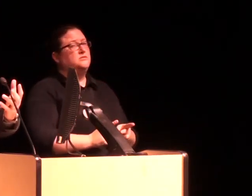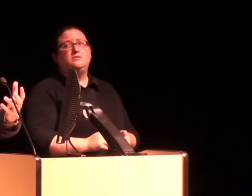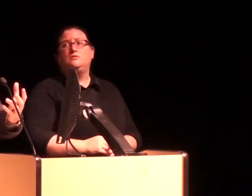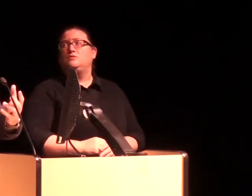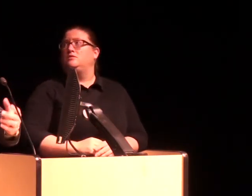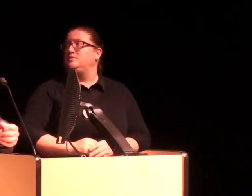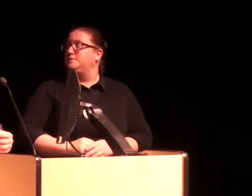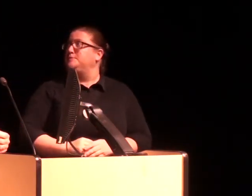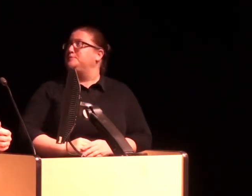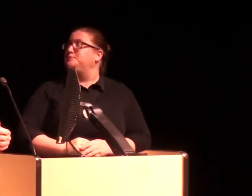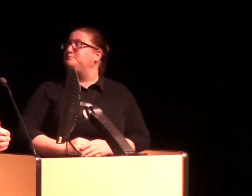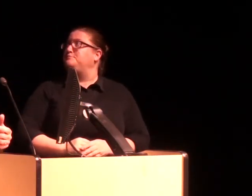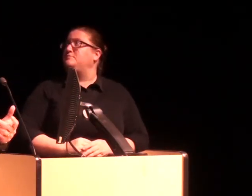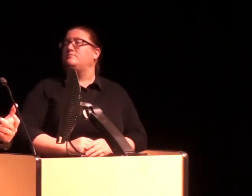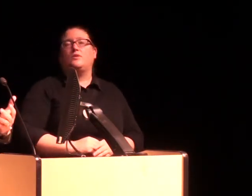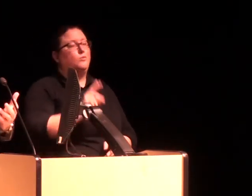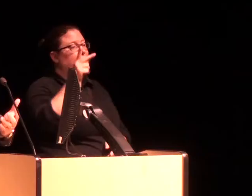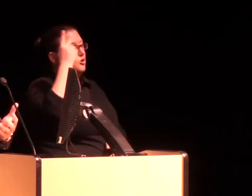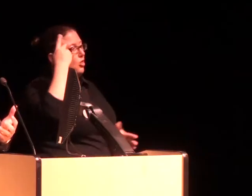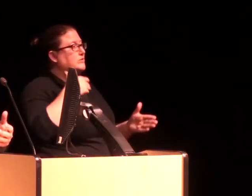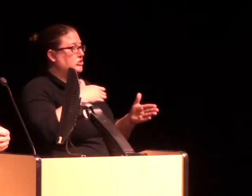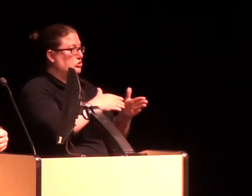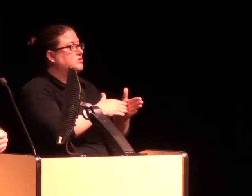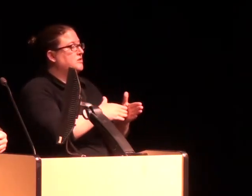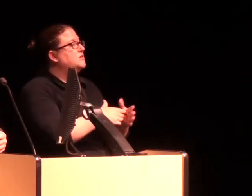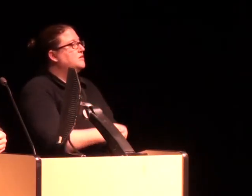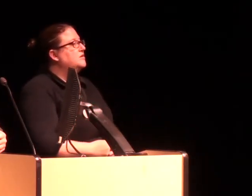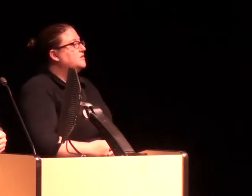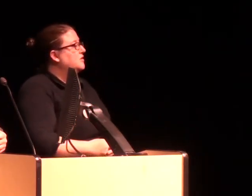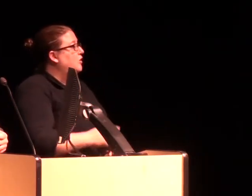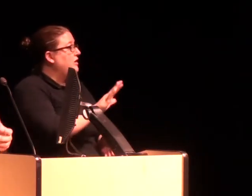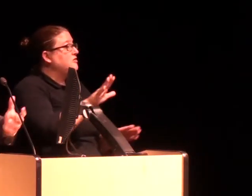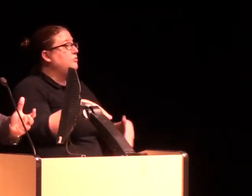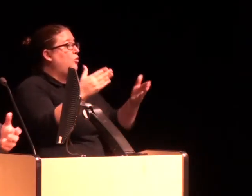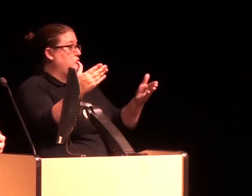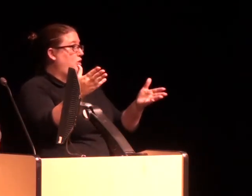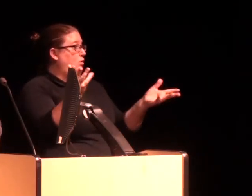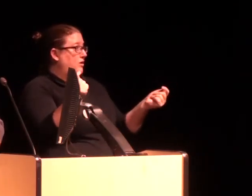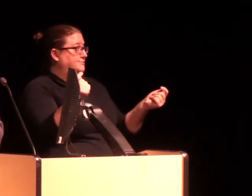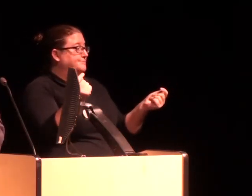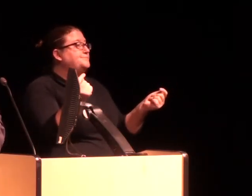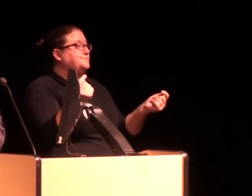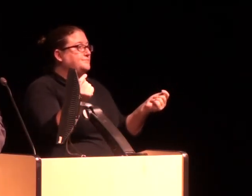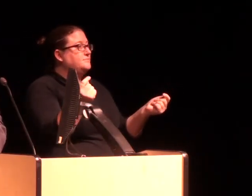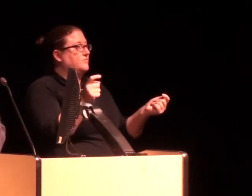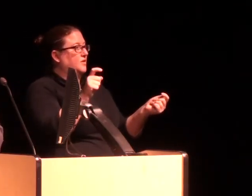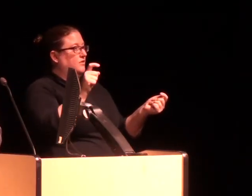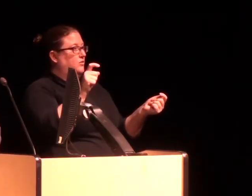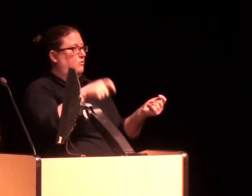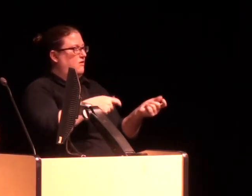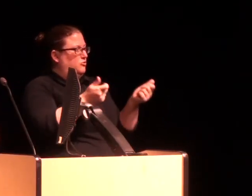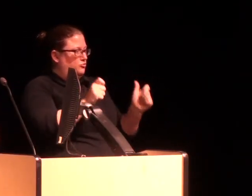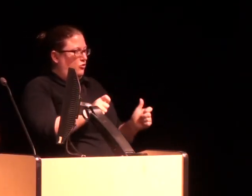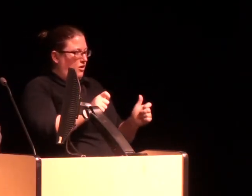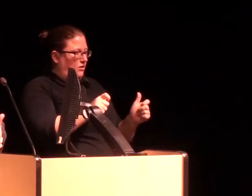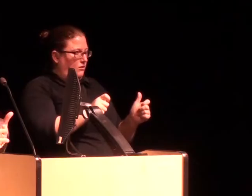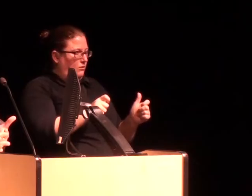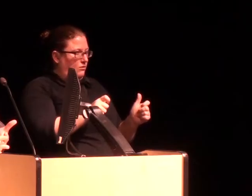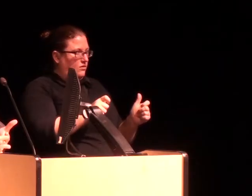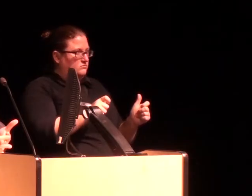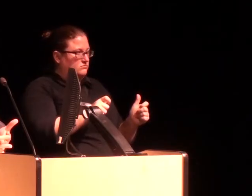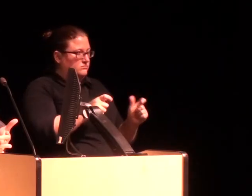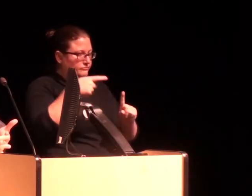What he proposed, what he said, we need to try to alienate internal support in Cuba.